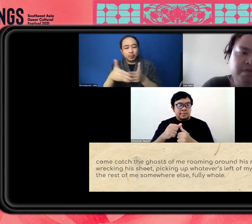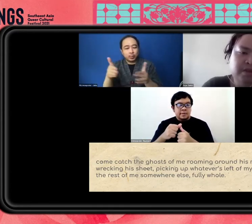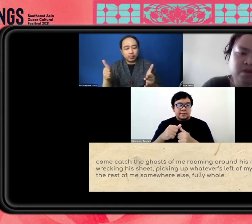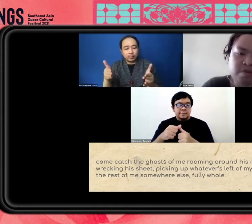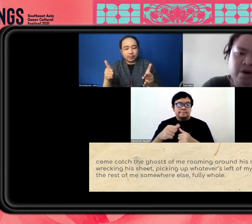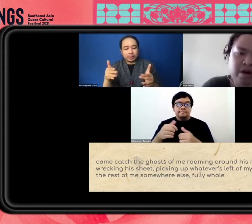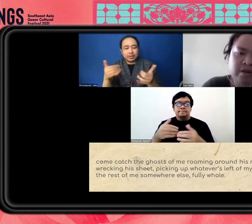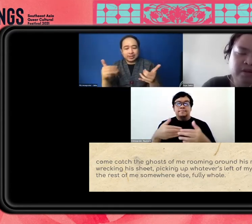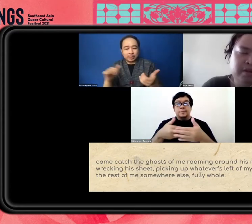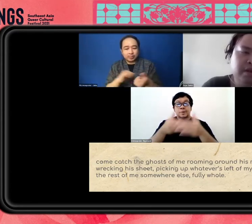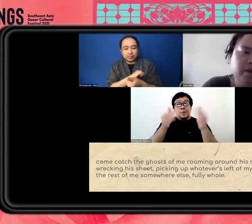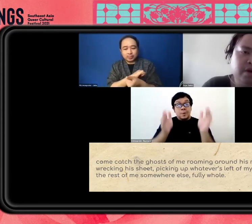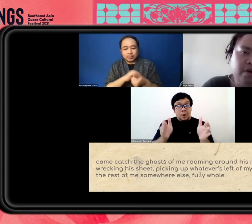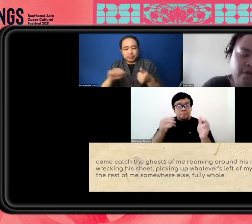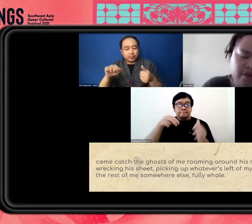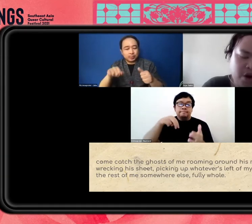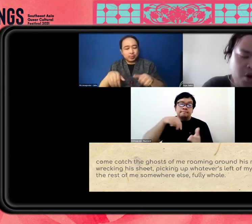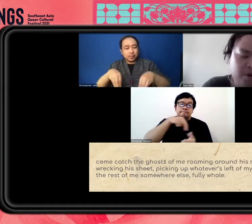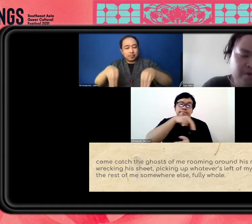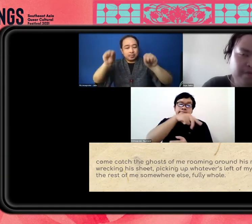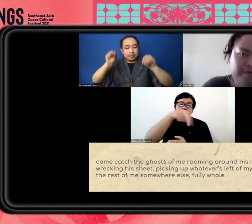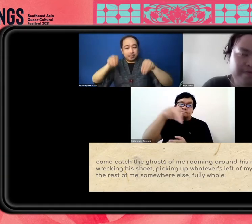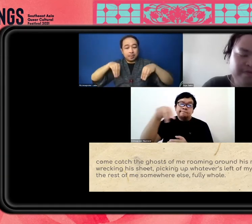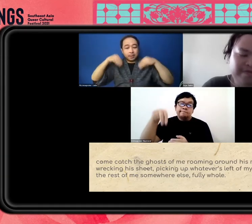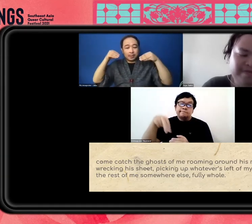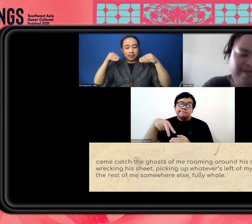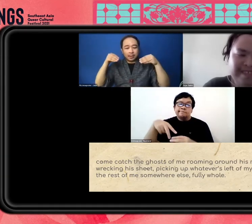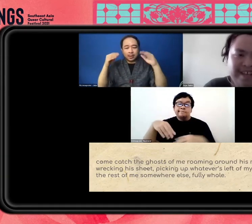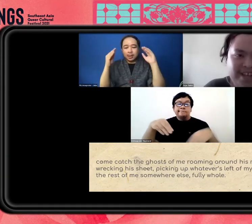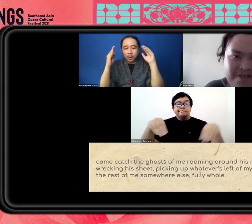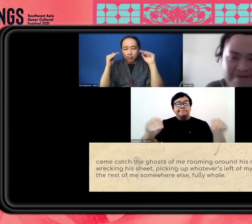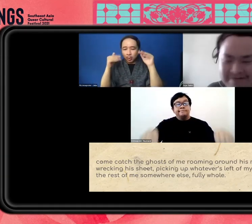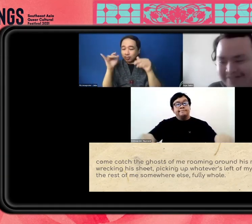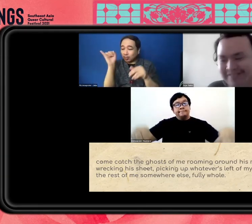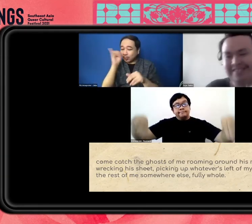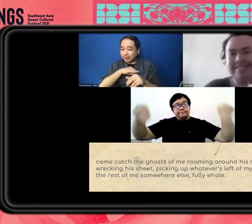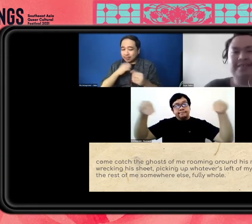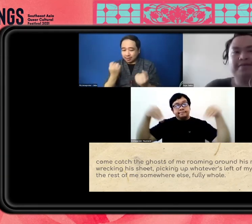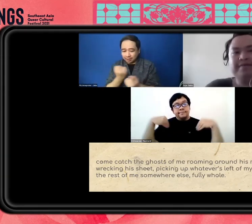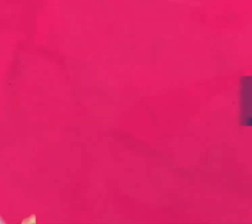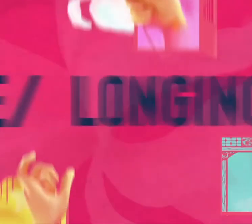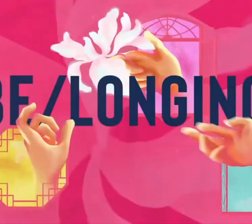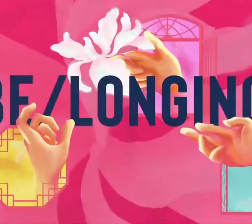of me somewhere else, fully whole. Thank you.